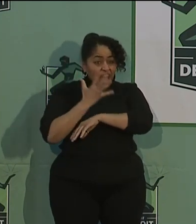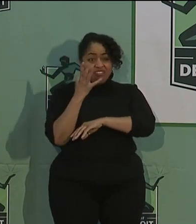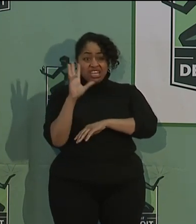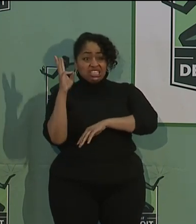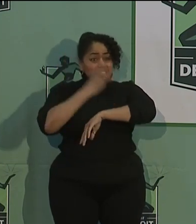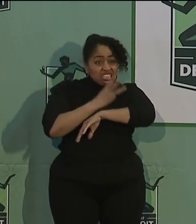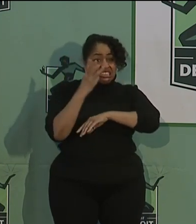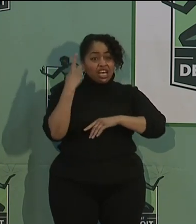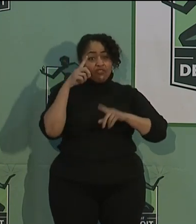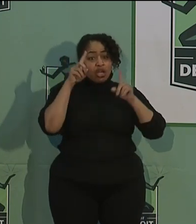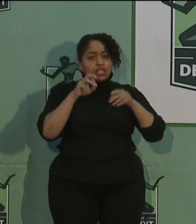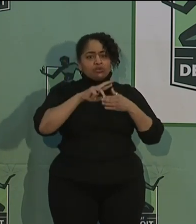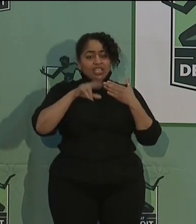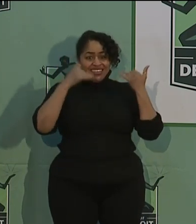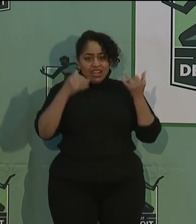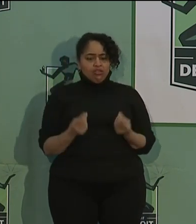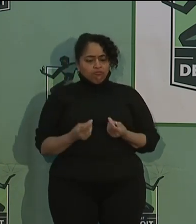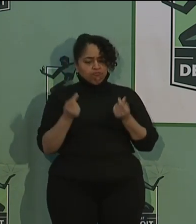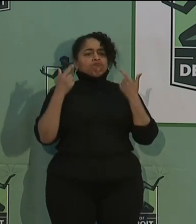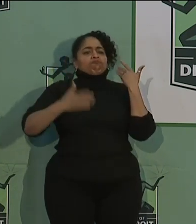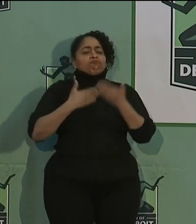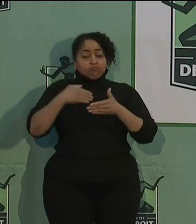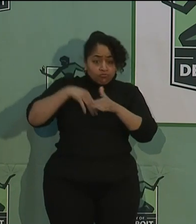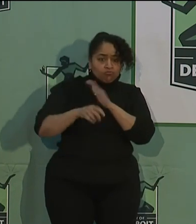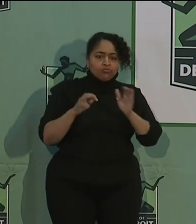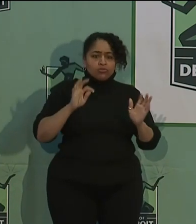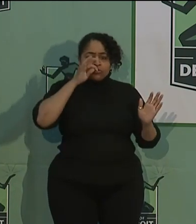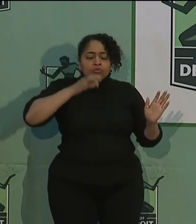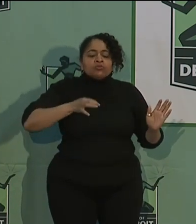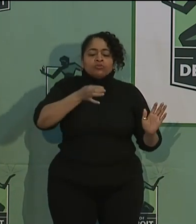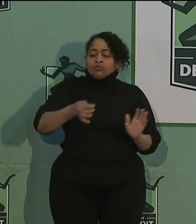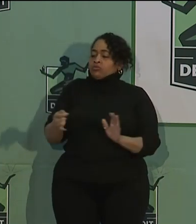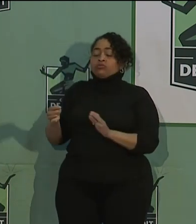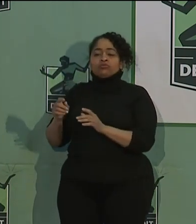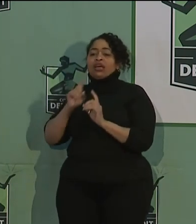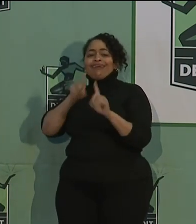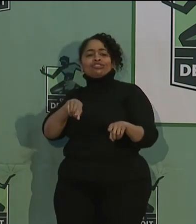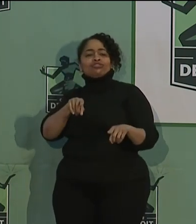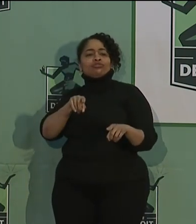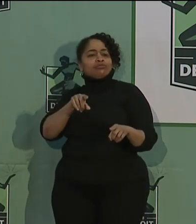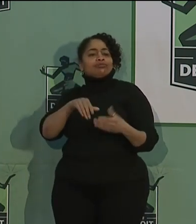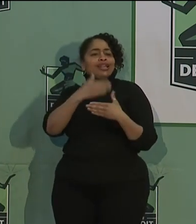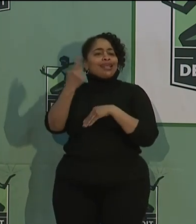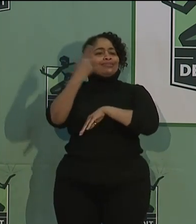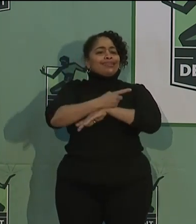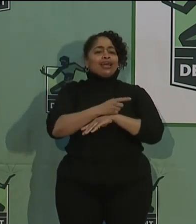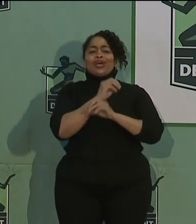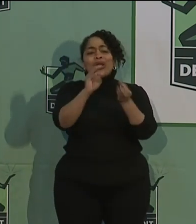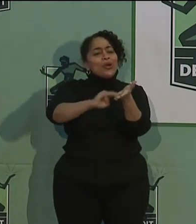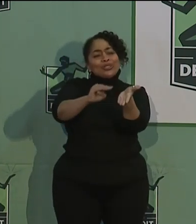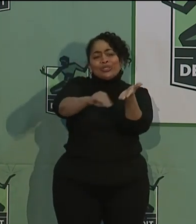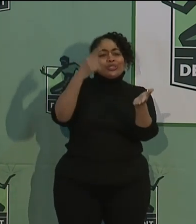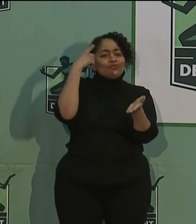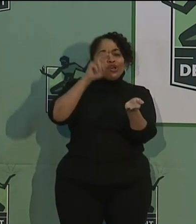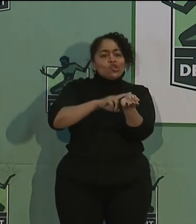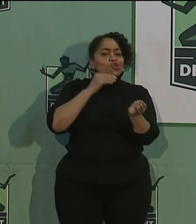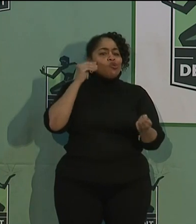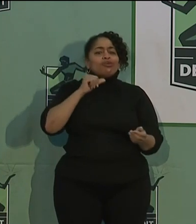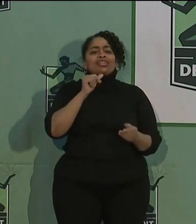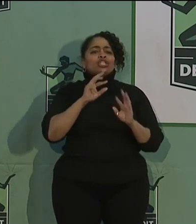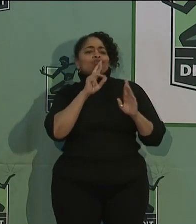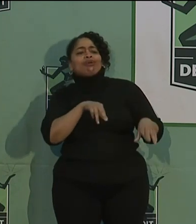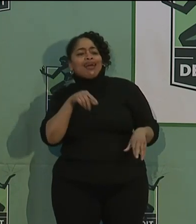back. Now they've got the tool. We'll come in and swab, we'll give you the test the next morning. There is no excuse for the nursing homes not to respond